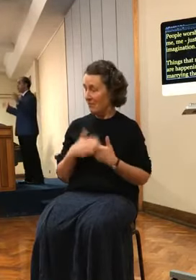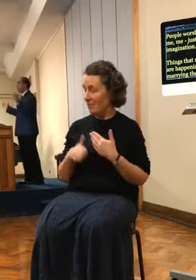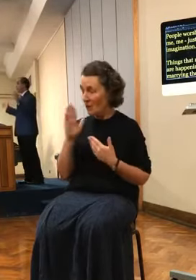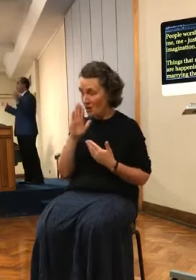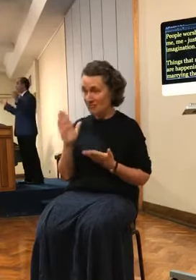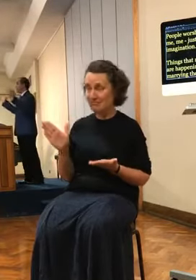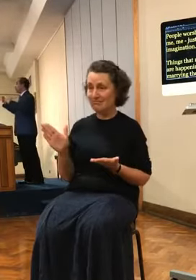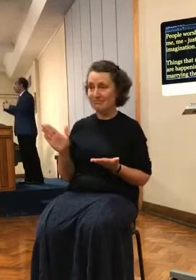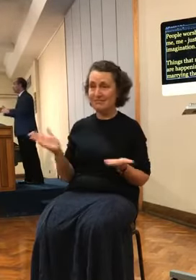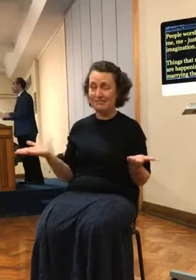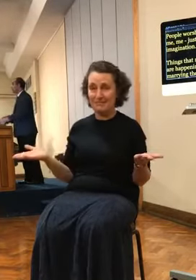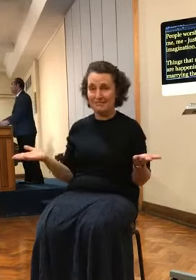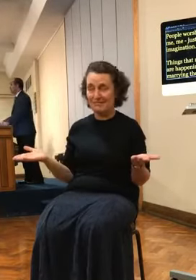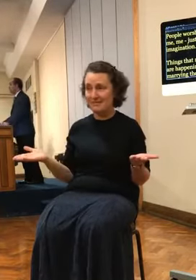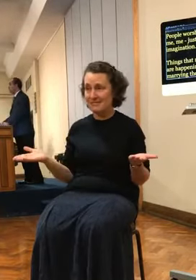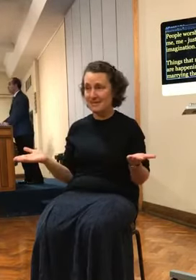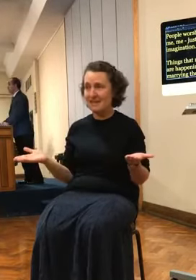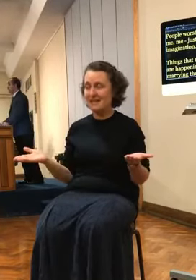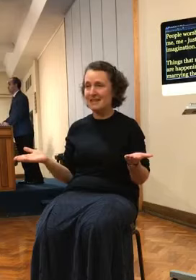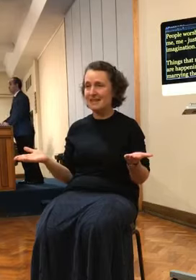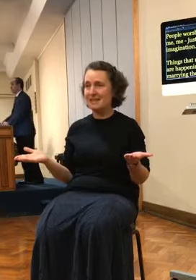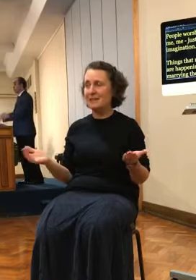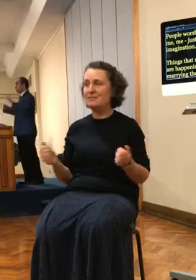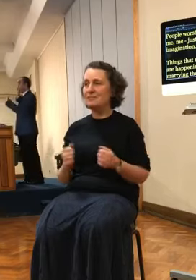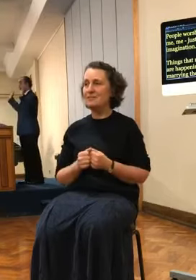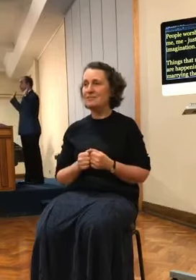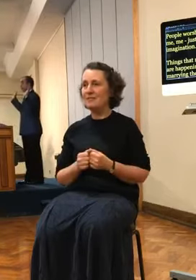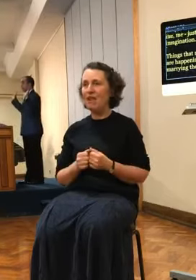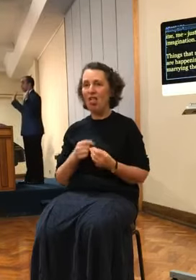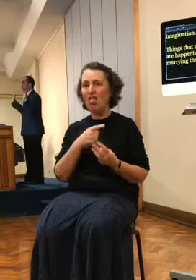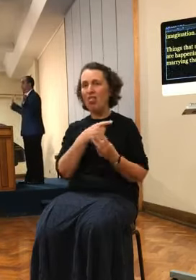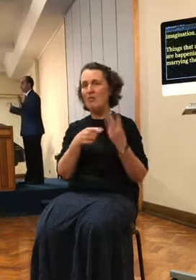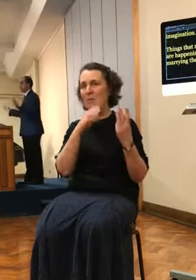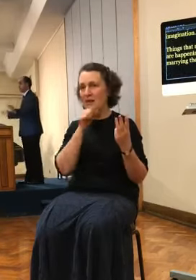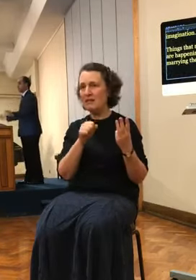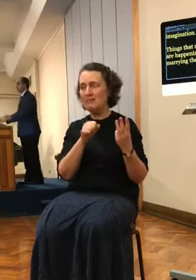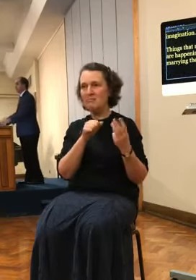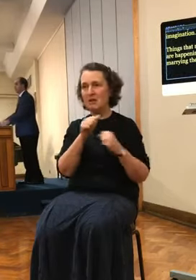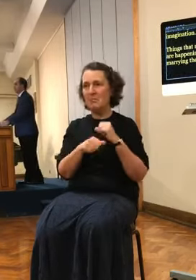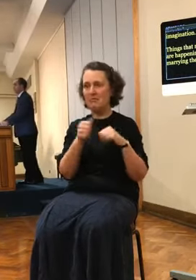men being in marriage together. Never heard of that before.